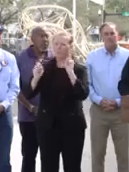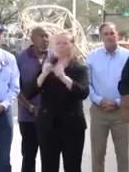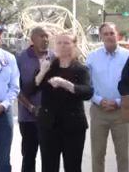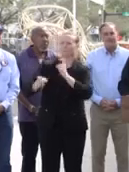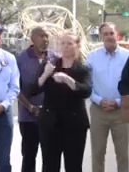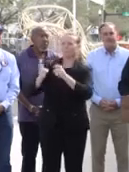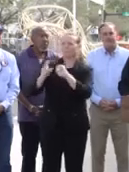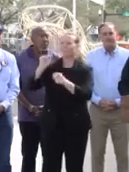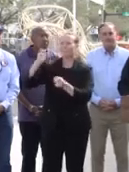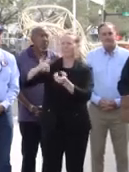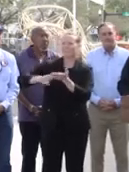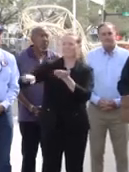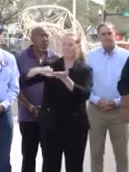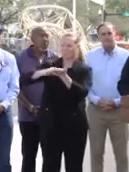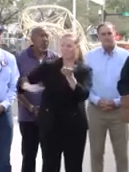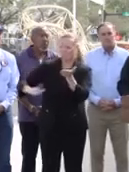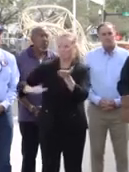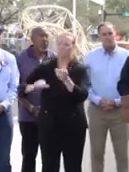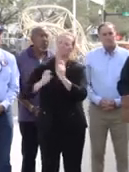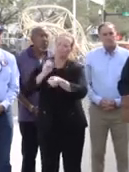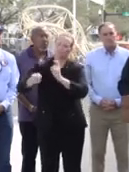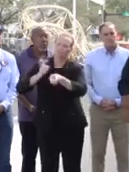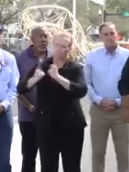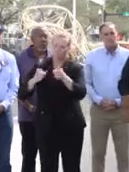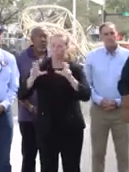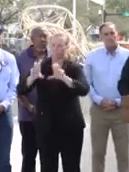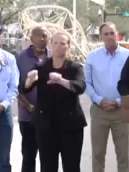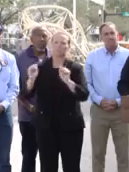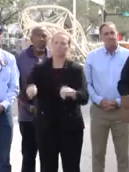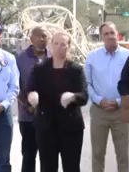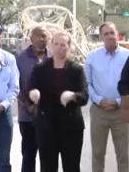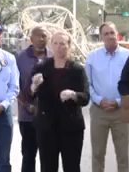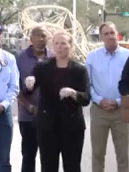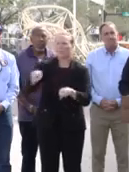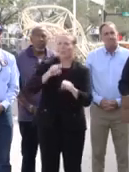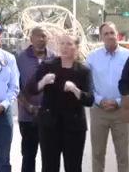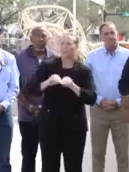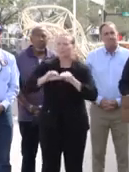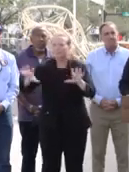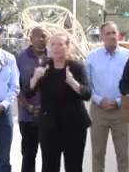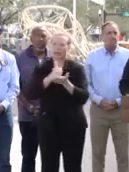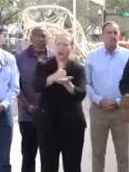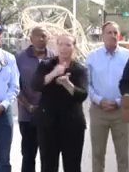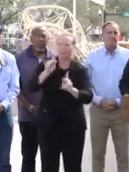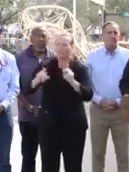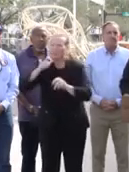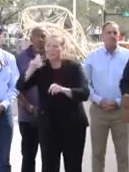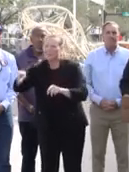charitable contributions so that this can be deployed to help people in need. That's